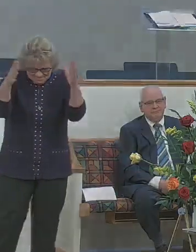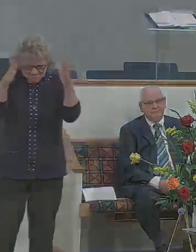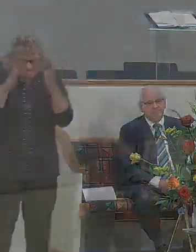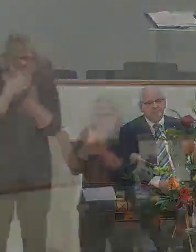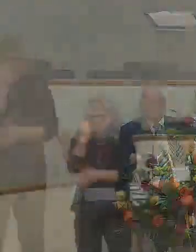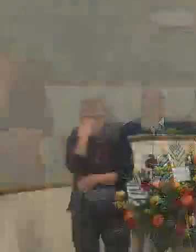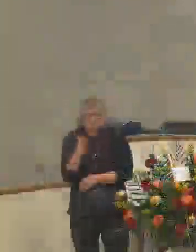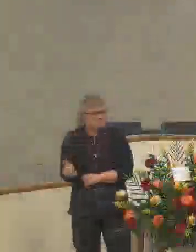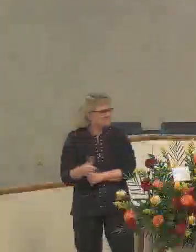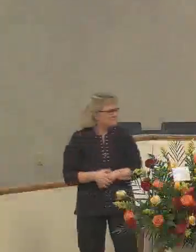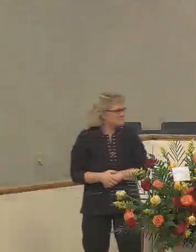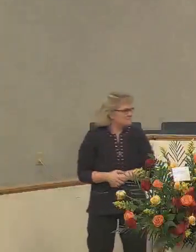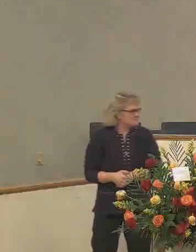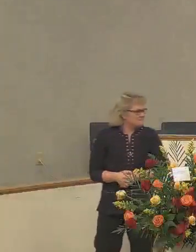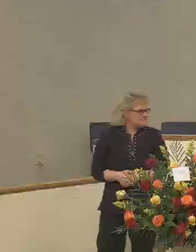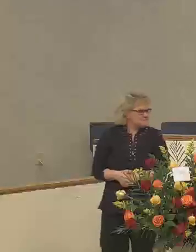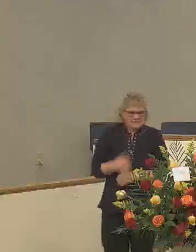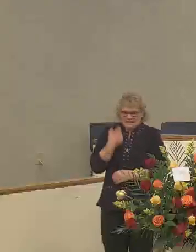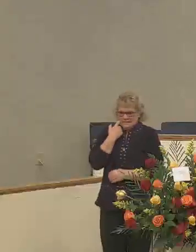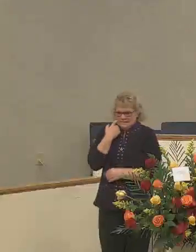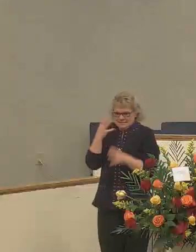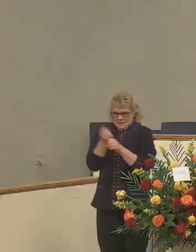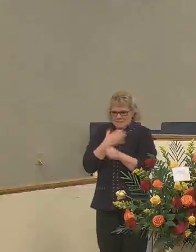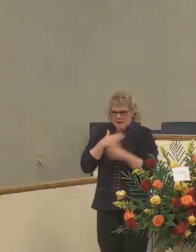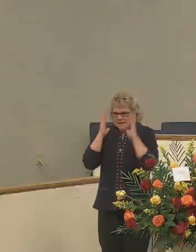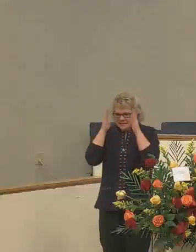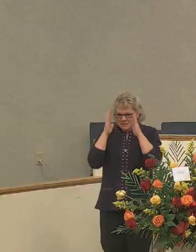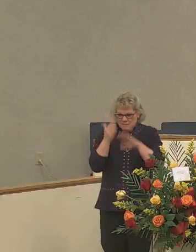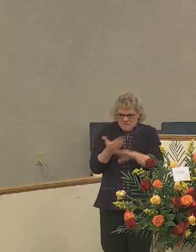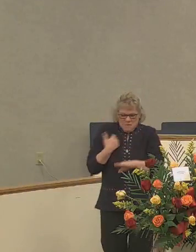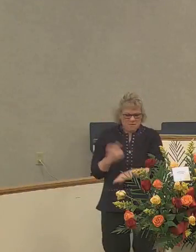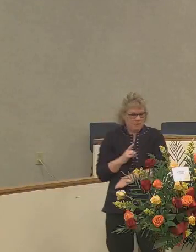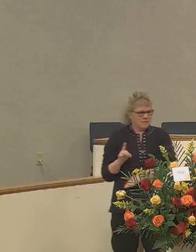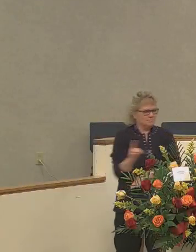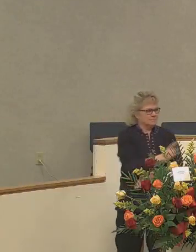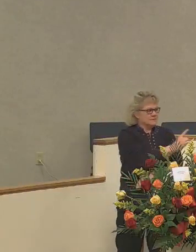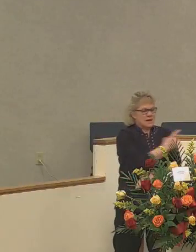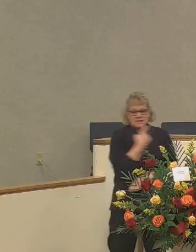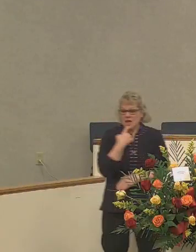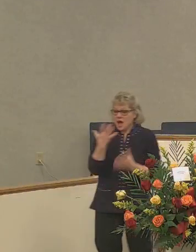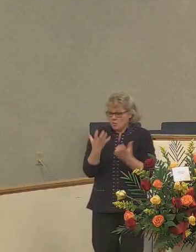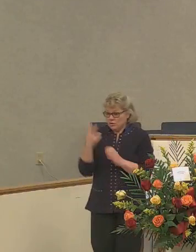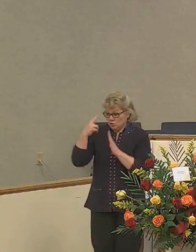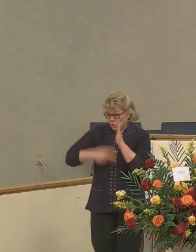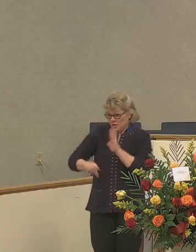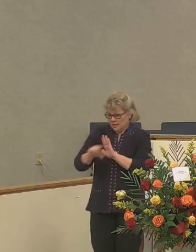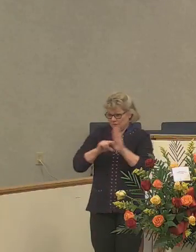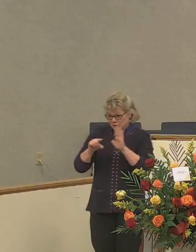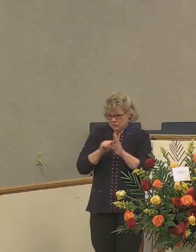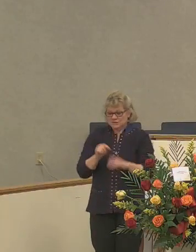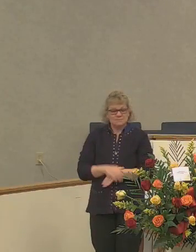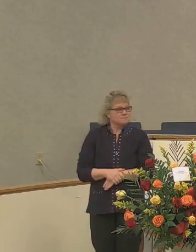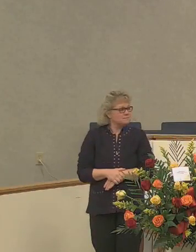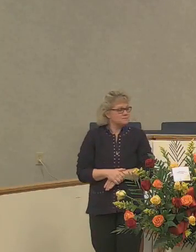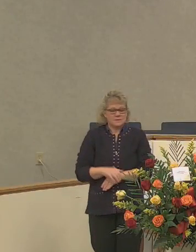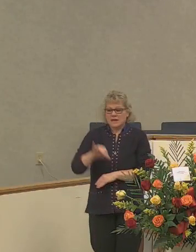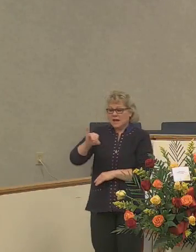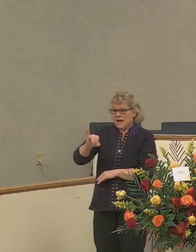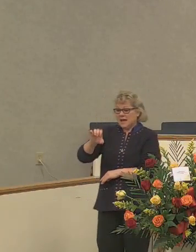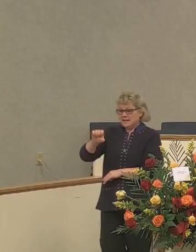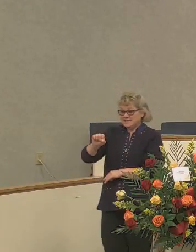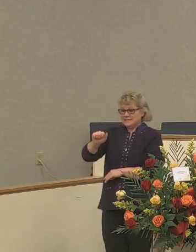And he just got my attention right before I came up here, and he said, I want you to read this verse.